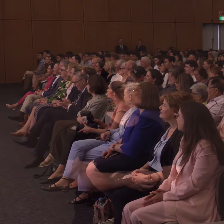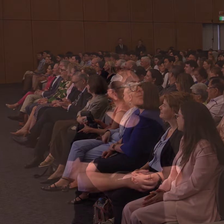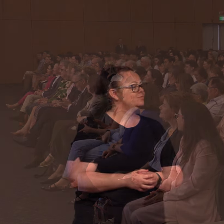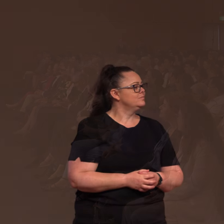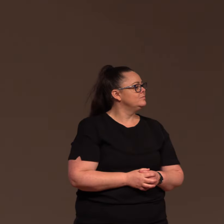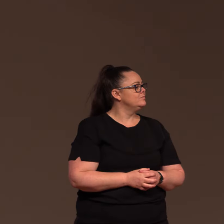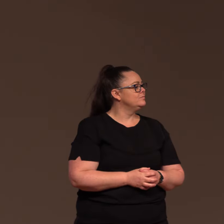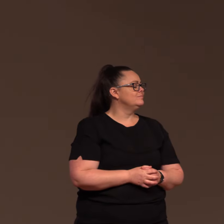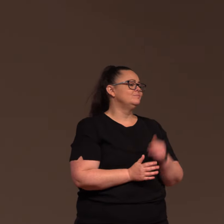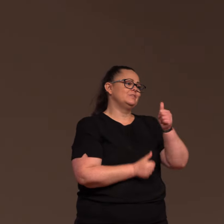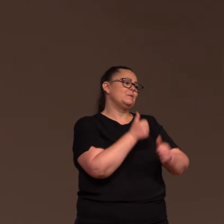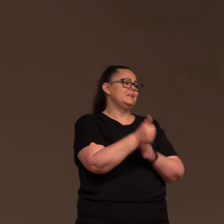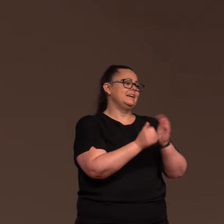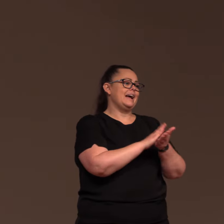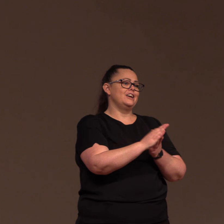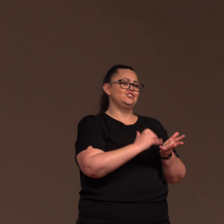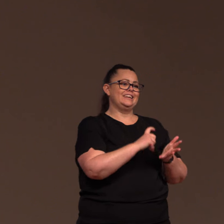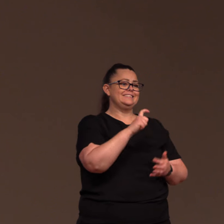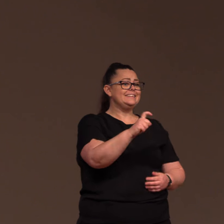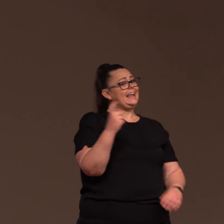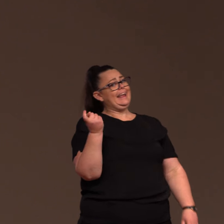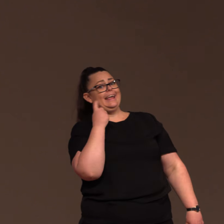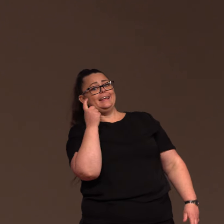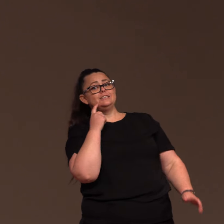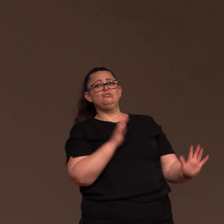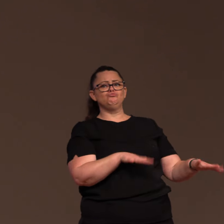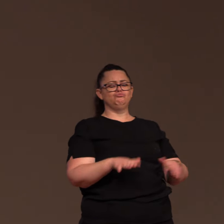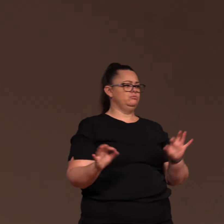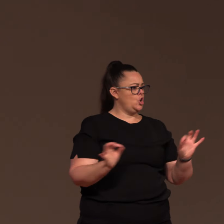Completing the high school certificate is no walk in the park for any student. It requires your